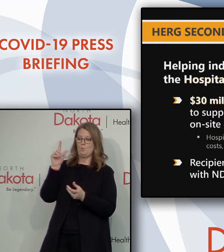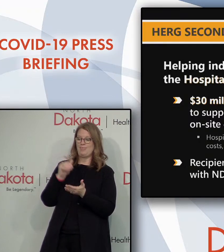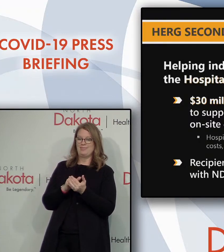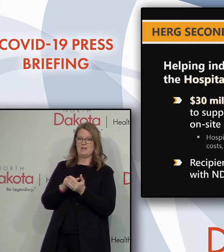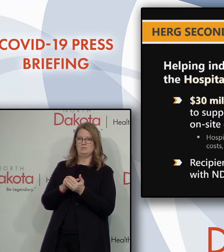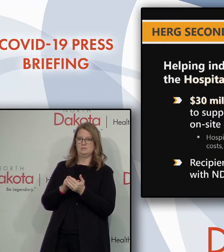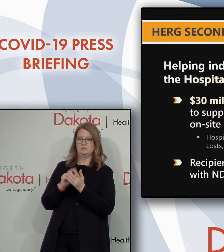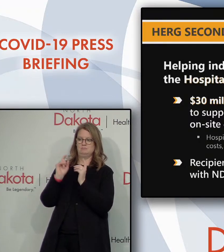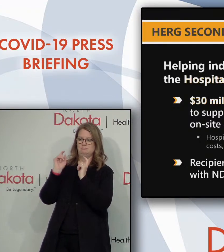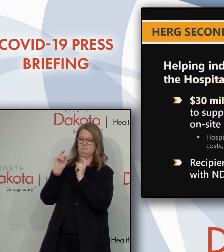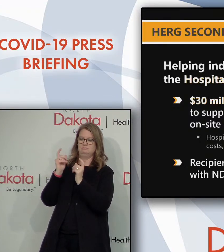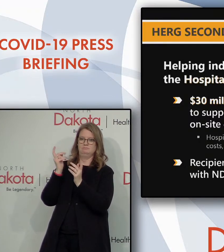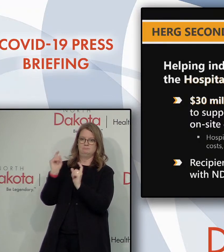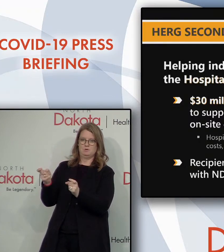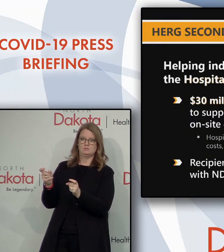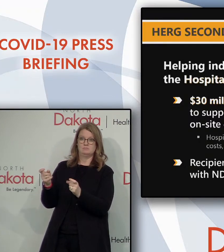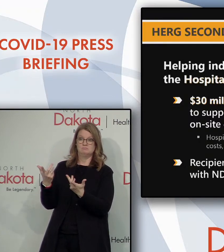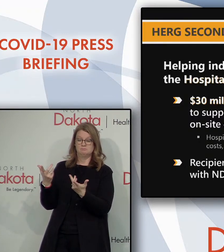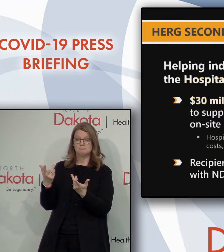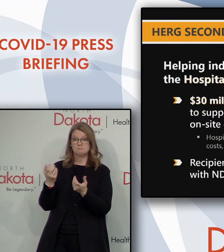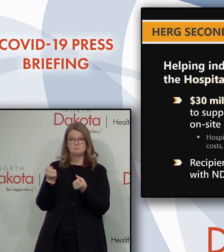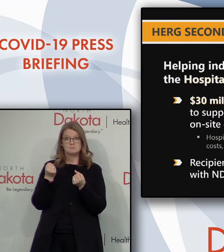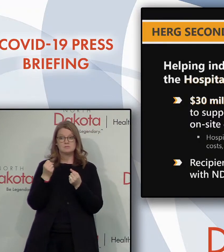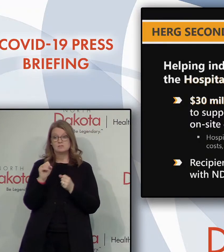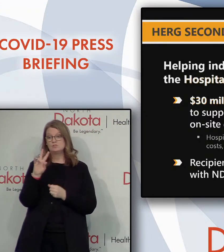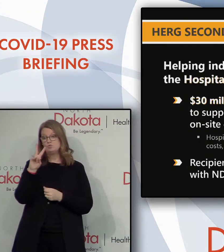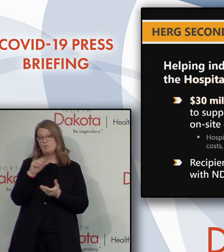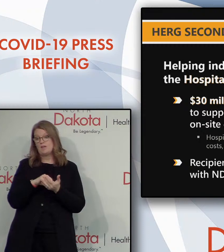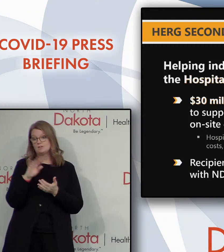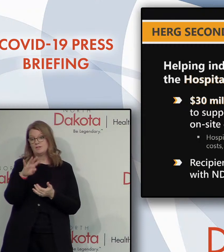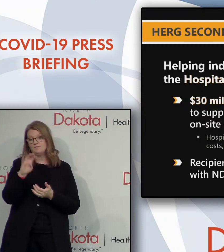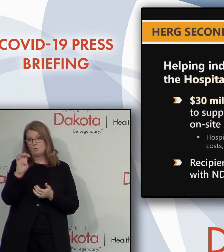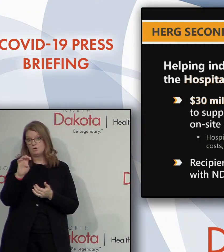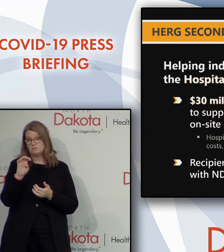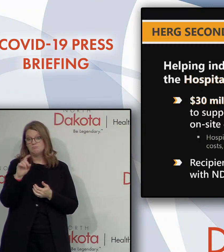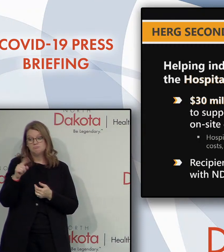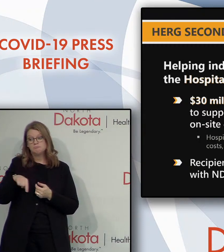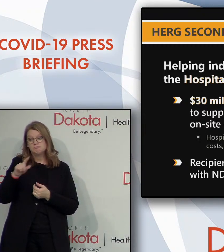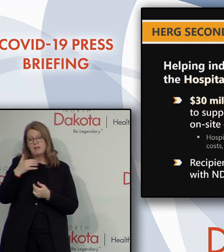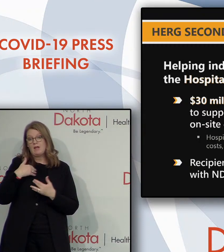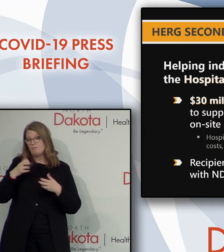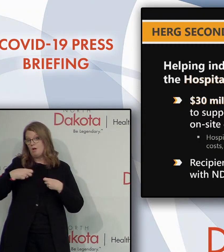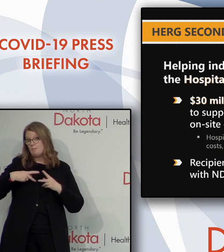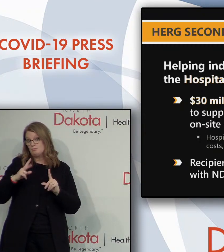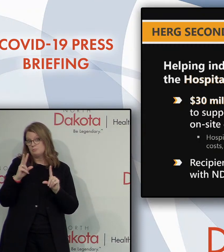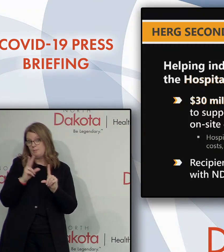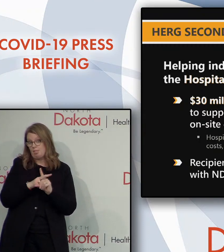to restaurants and bars. That means many others, 2,400, have the opportunity to apply.